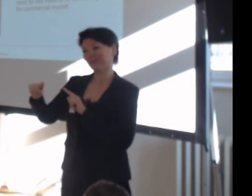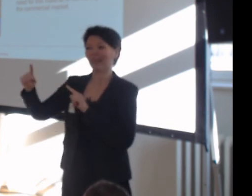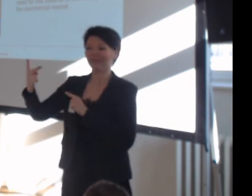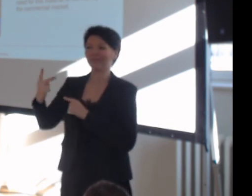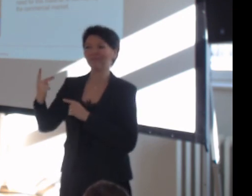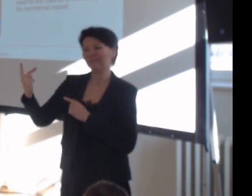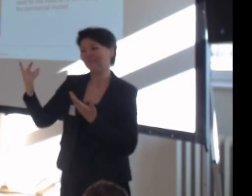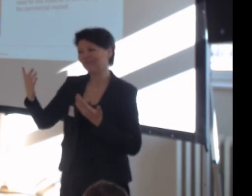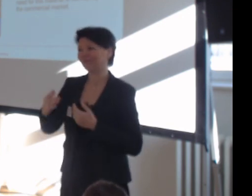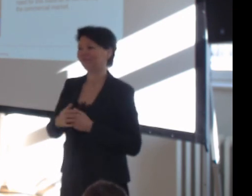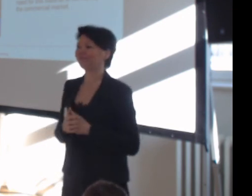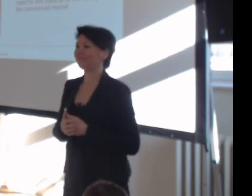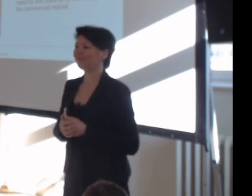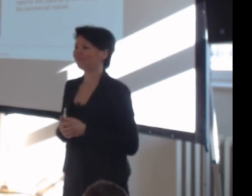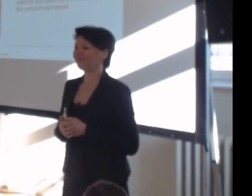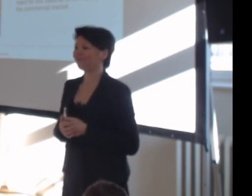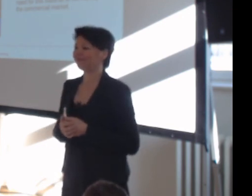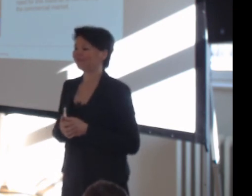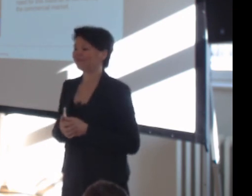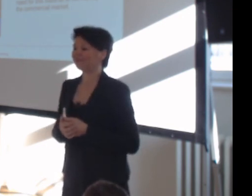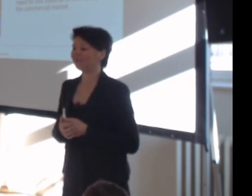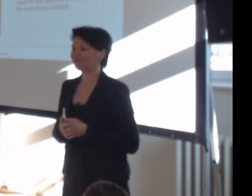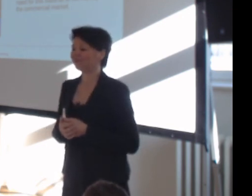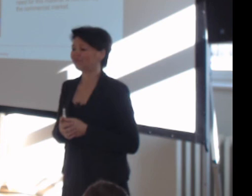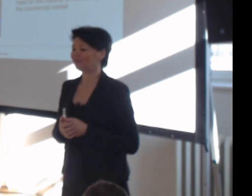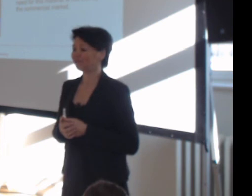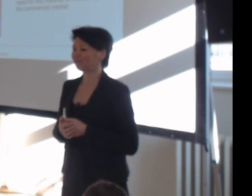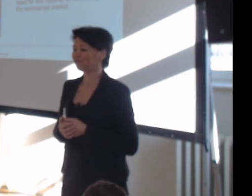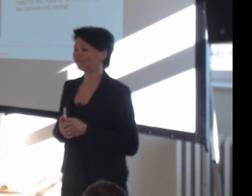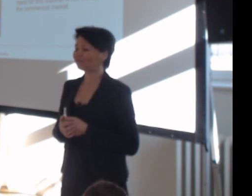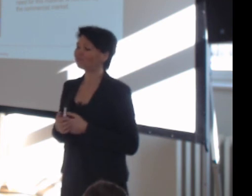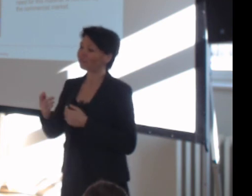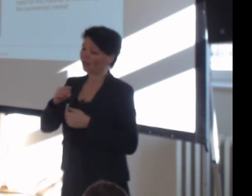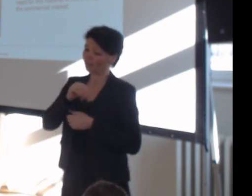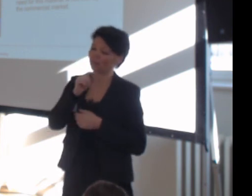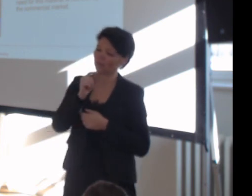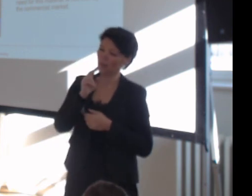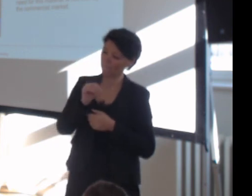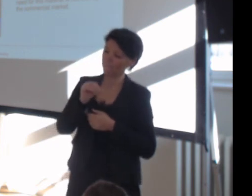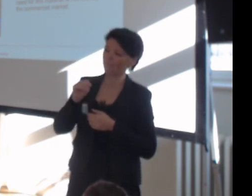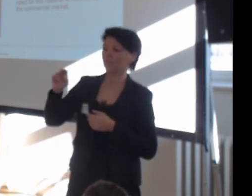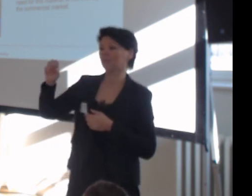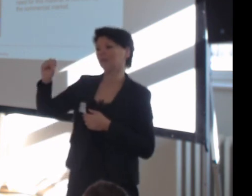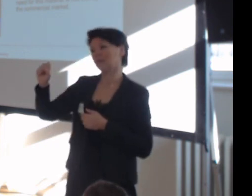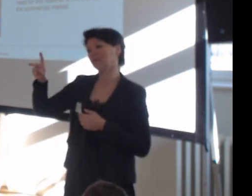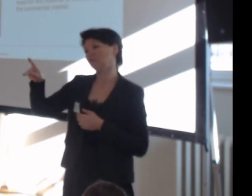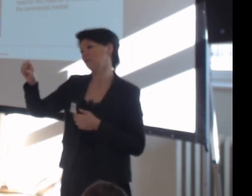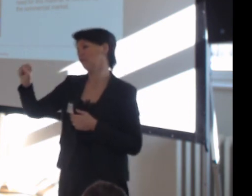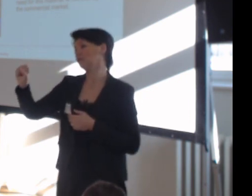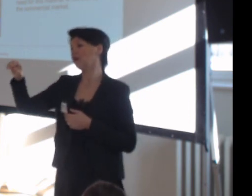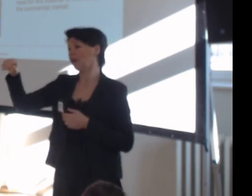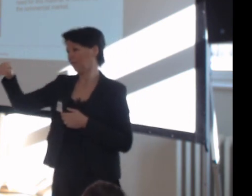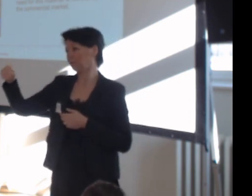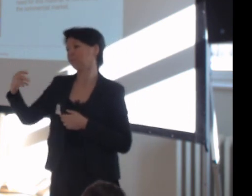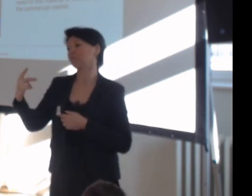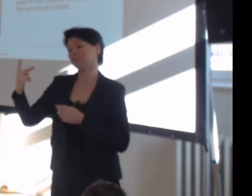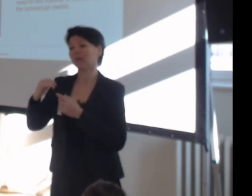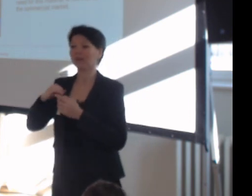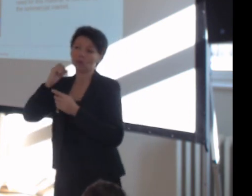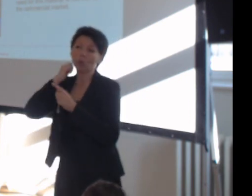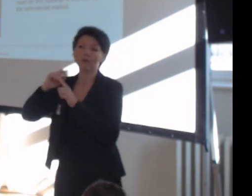course, there should be, but there is a great difference between the two of us, between MTN and SPSM, as is the